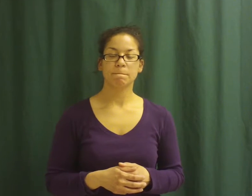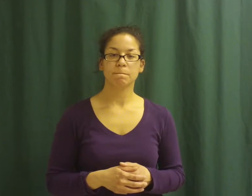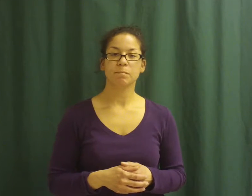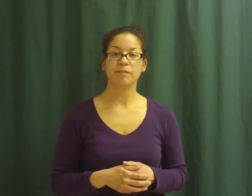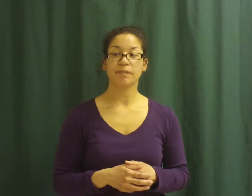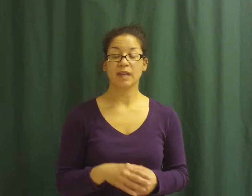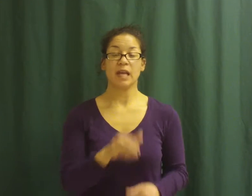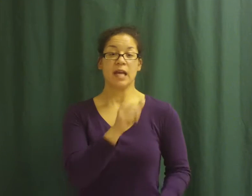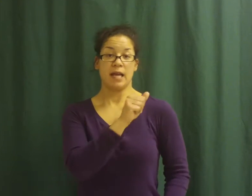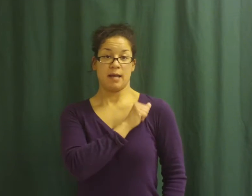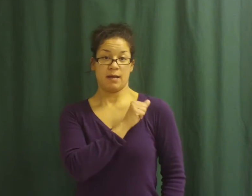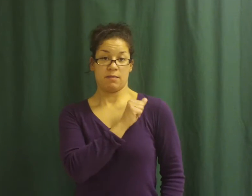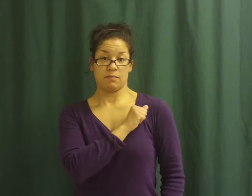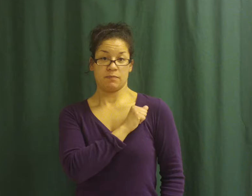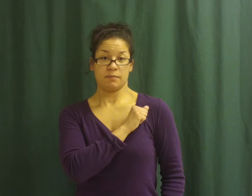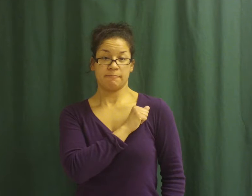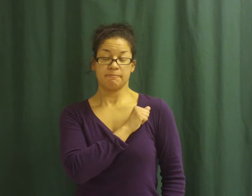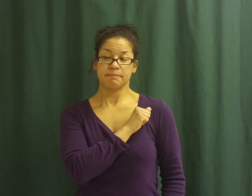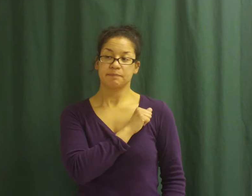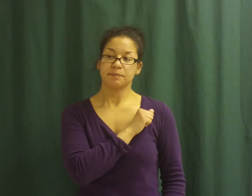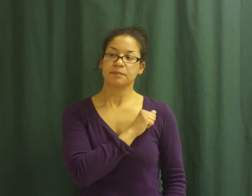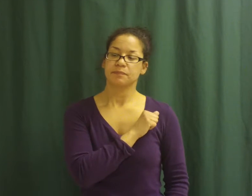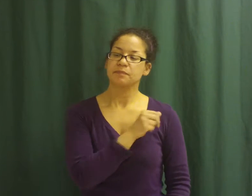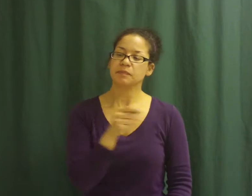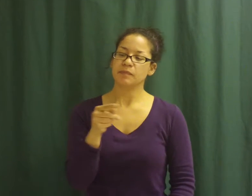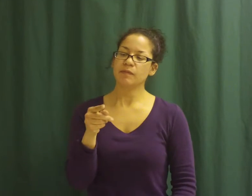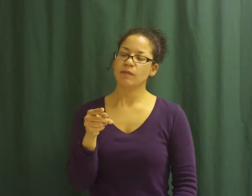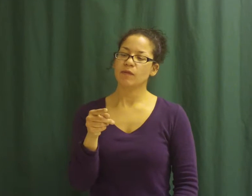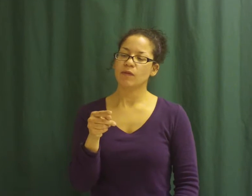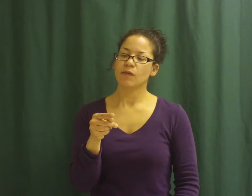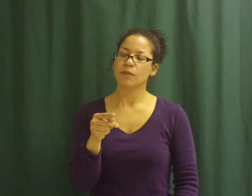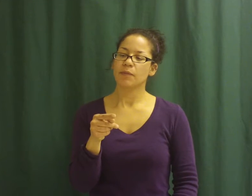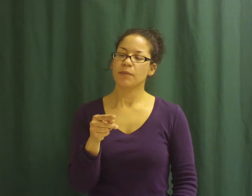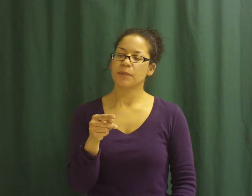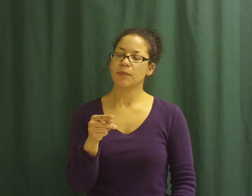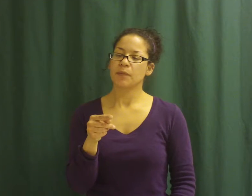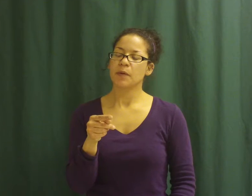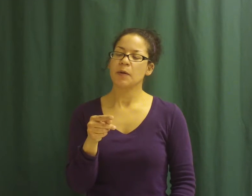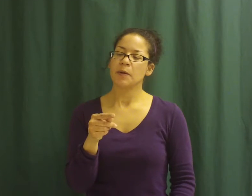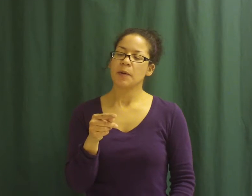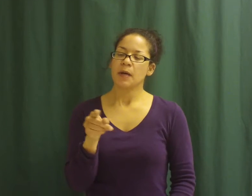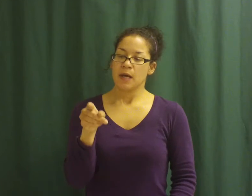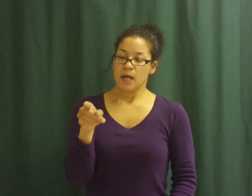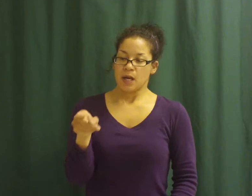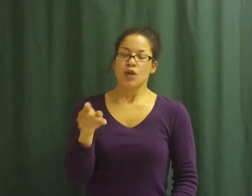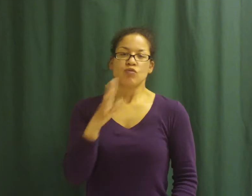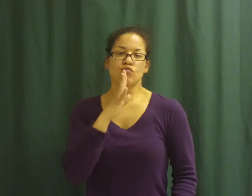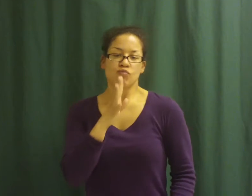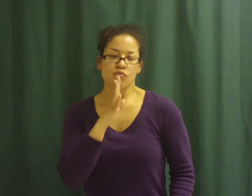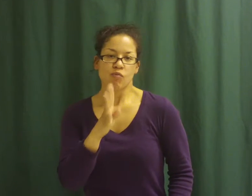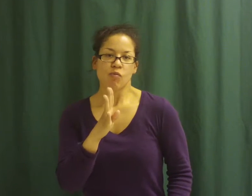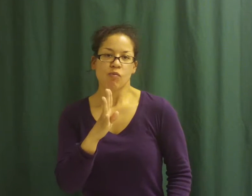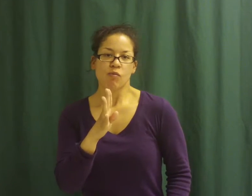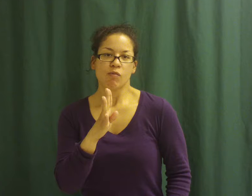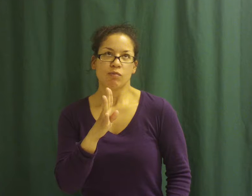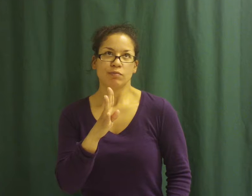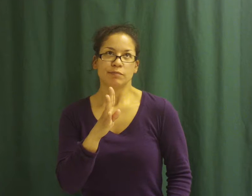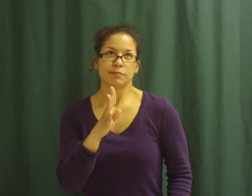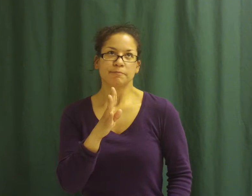Adams' language may be that of the 18th century, but his message is as pertinent